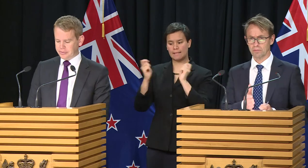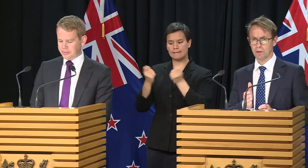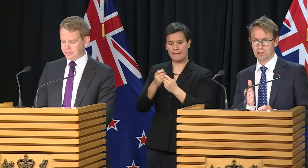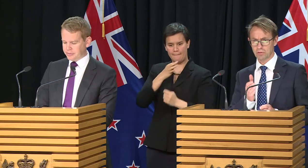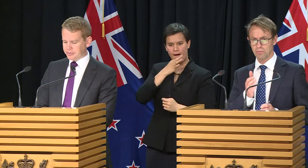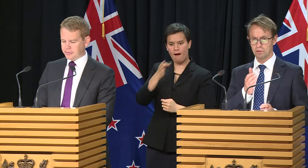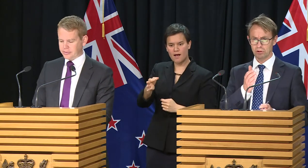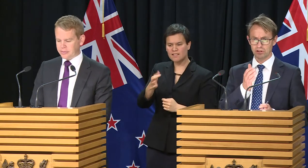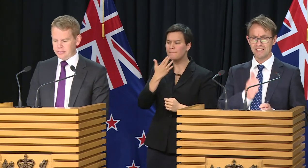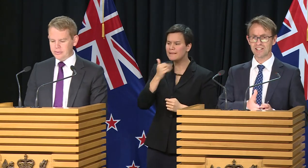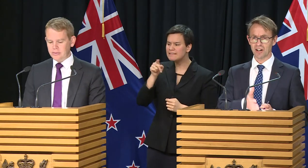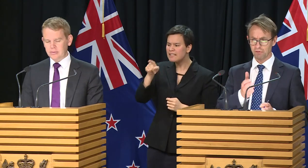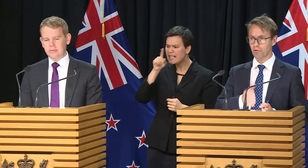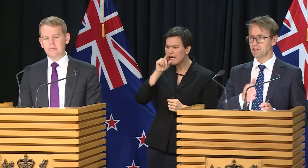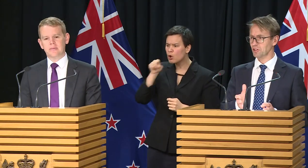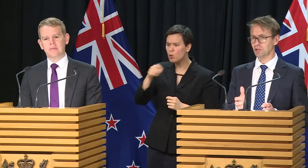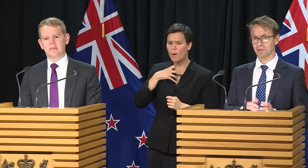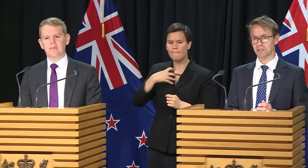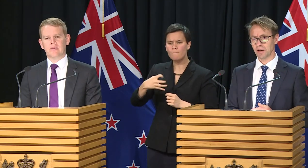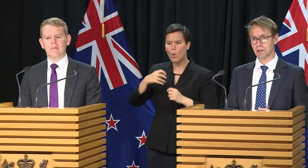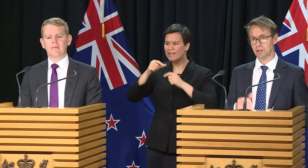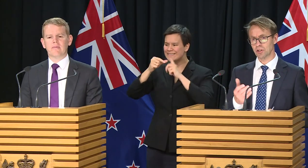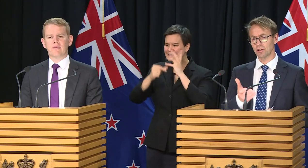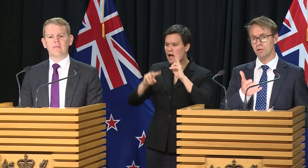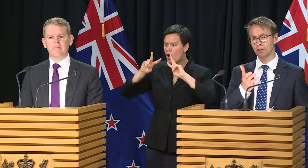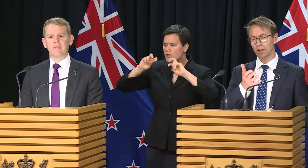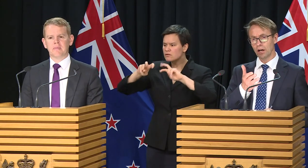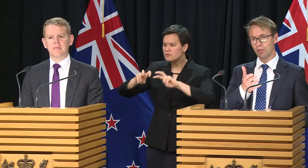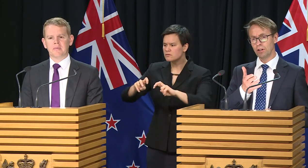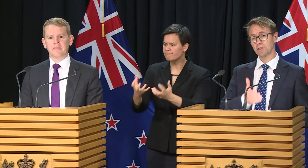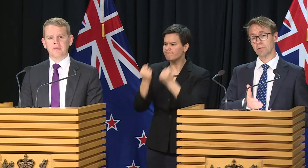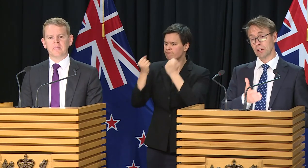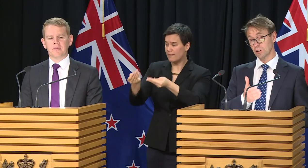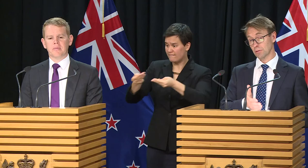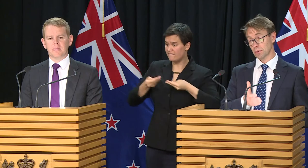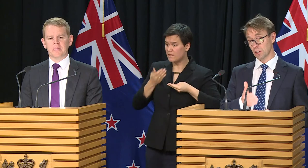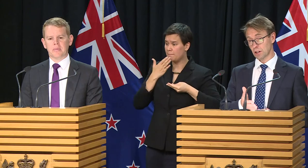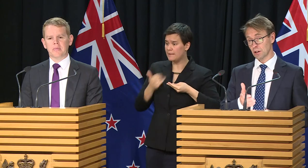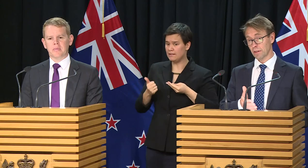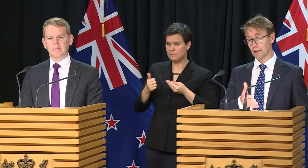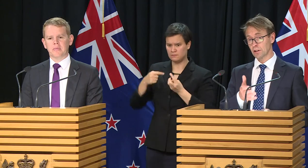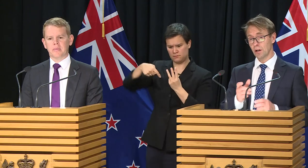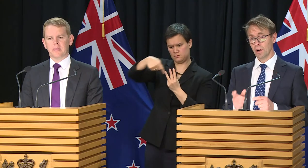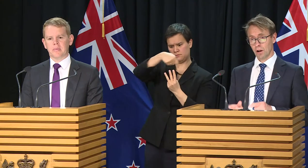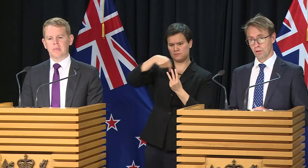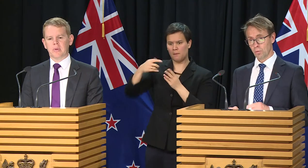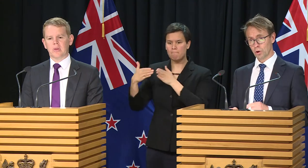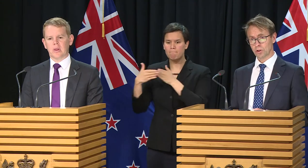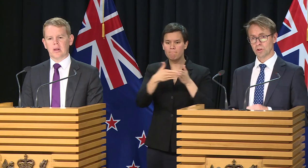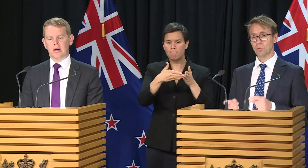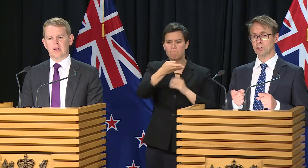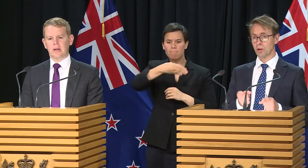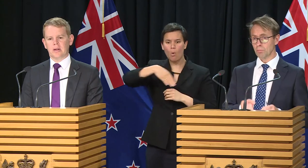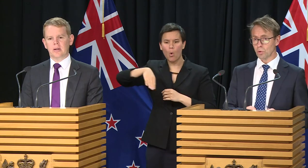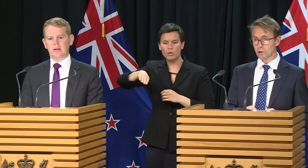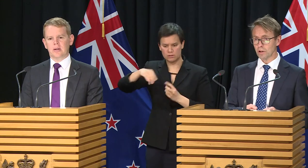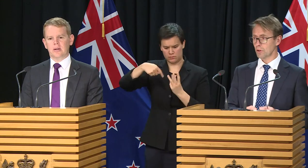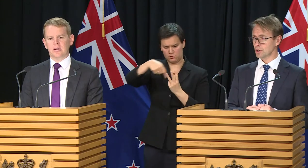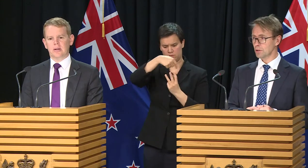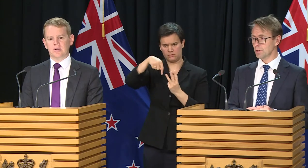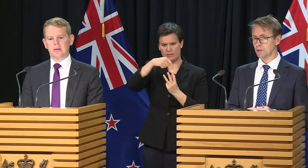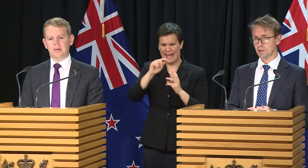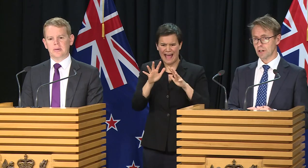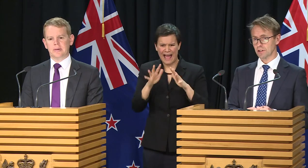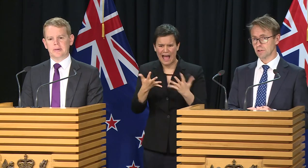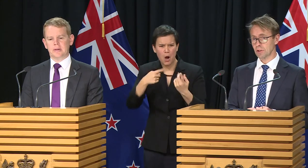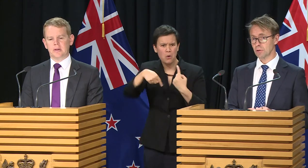on the detailed forensic sort of examination of the interactions, in particular that the workers who went on board the